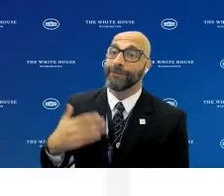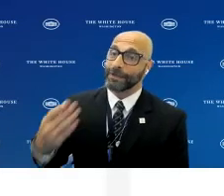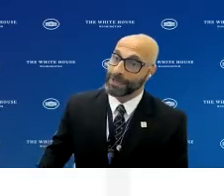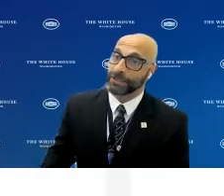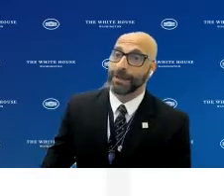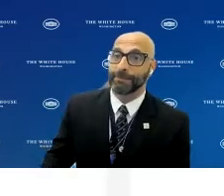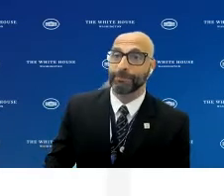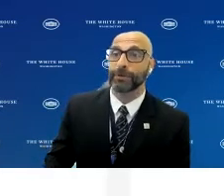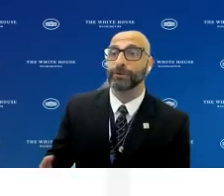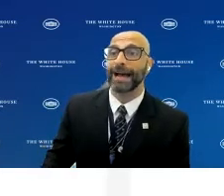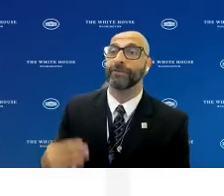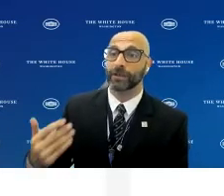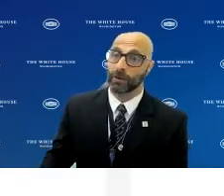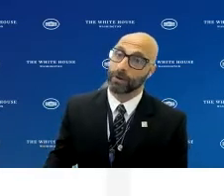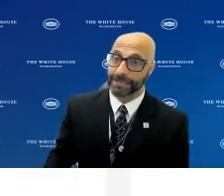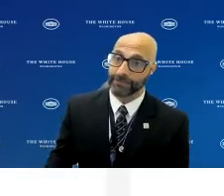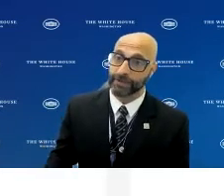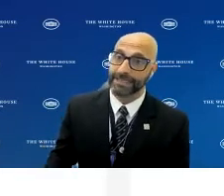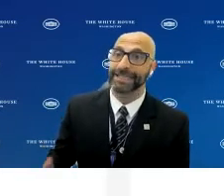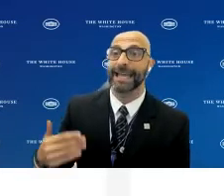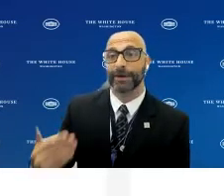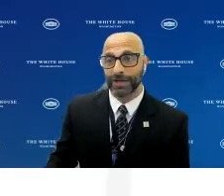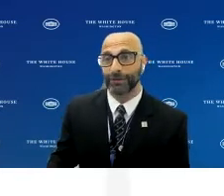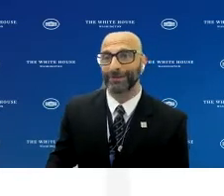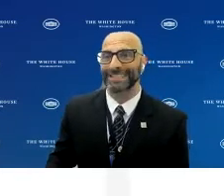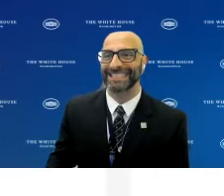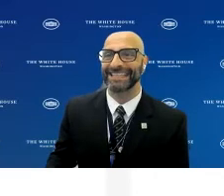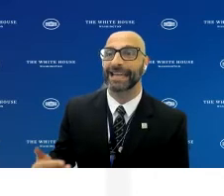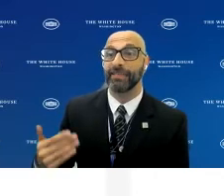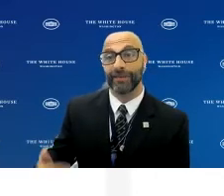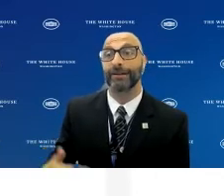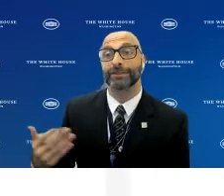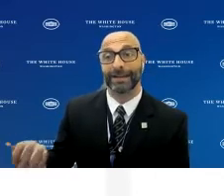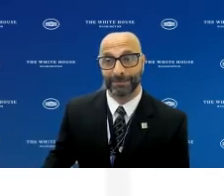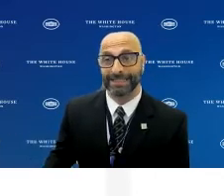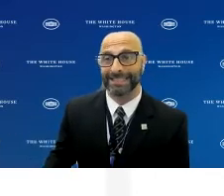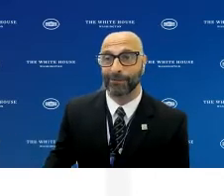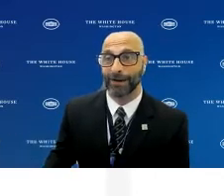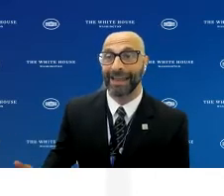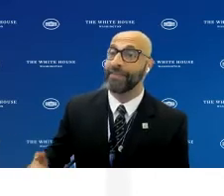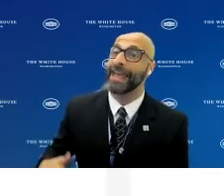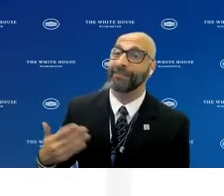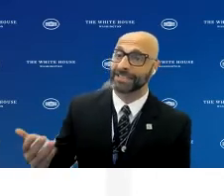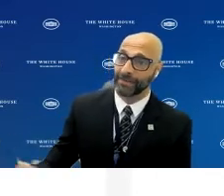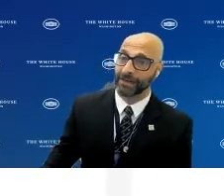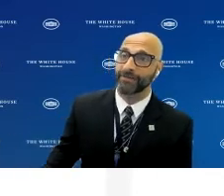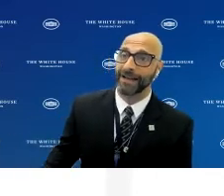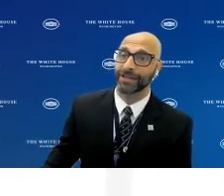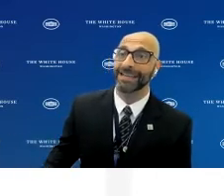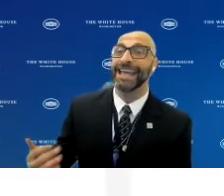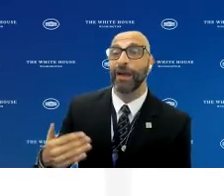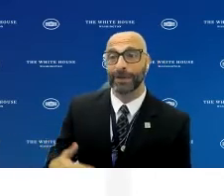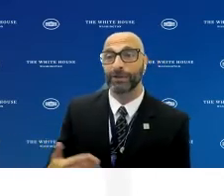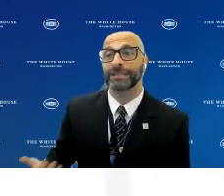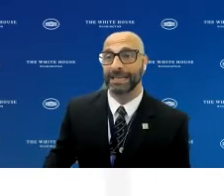important. If we treat too many people who have lower risk for disease and we generate resistance and the virus transmits to someone and then they have a